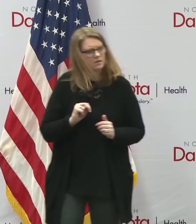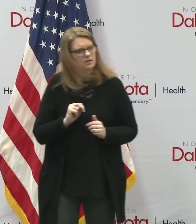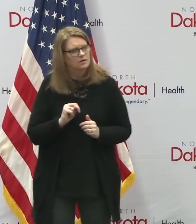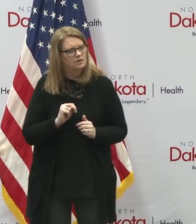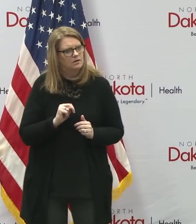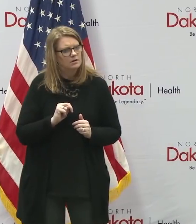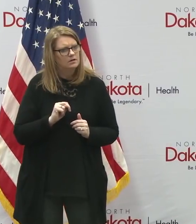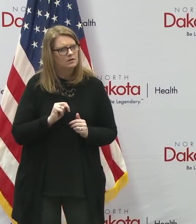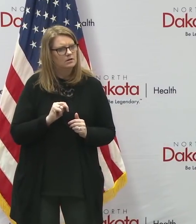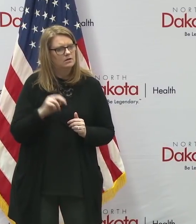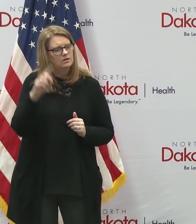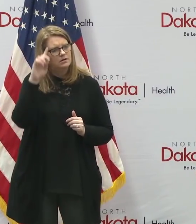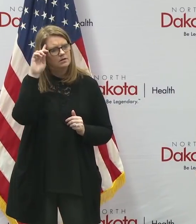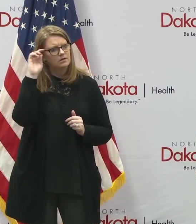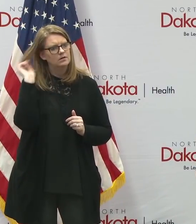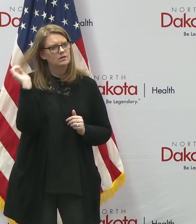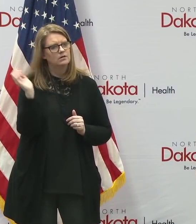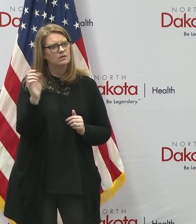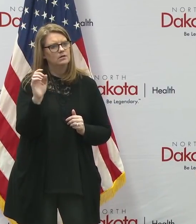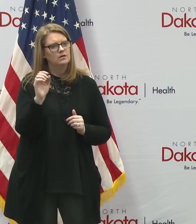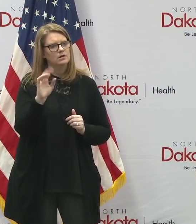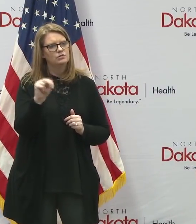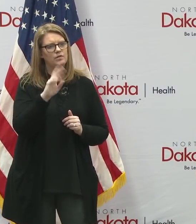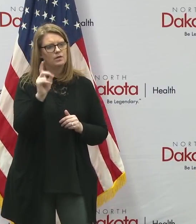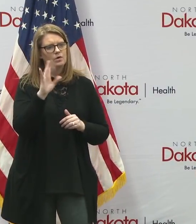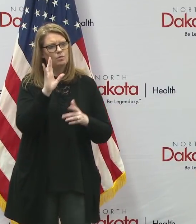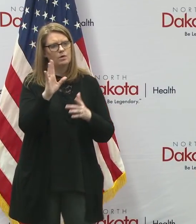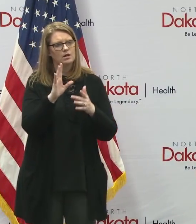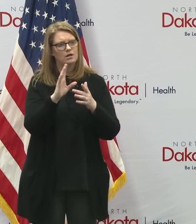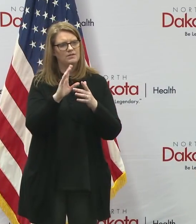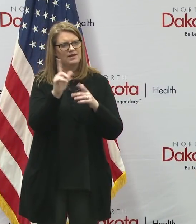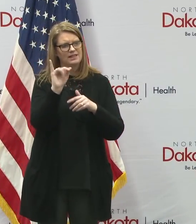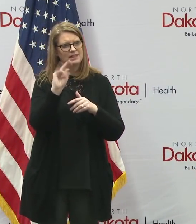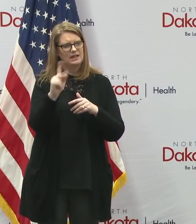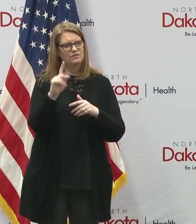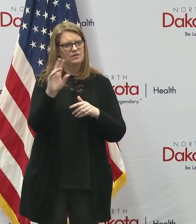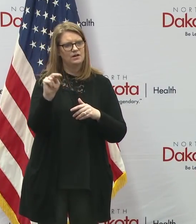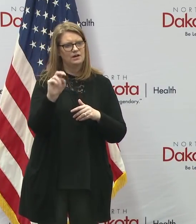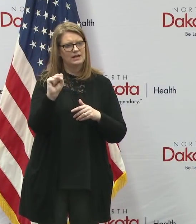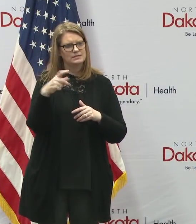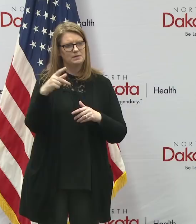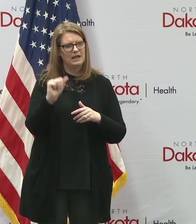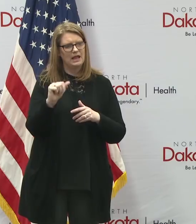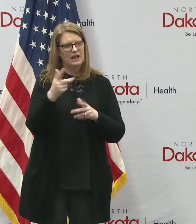federal programs, for example, SBA loans that are bridge loans, things like that?